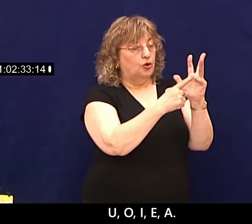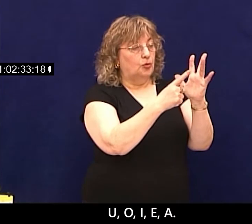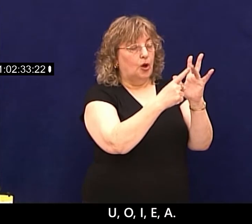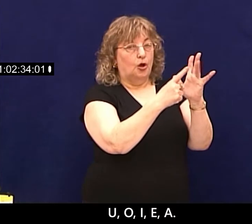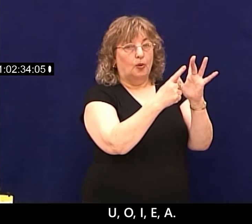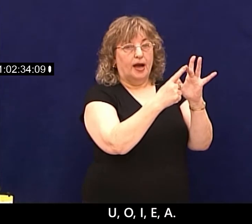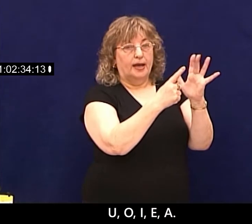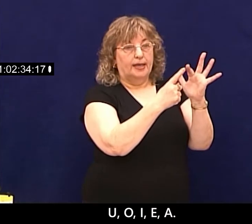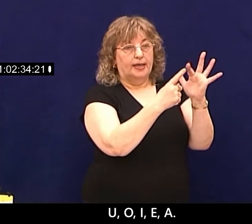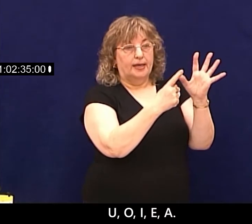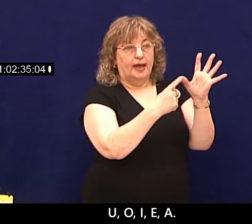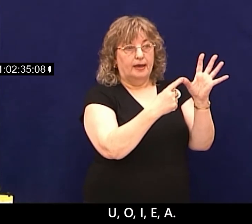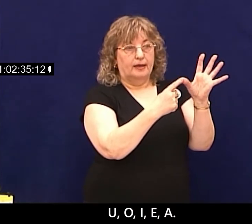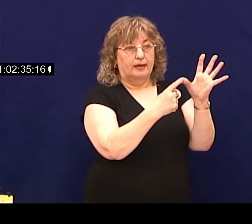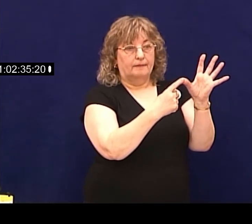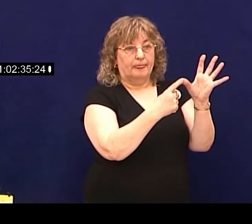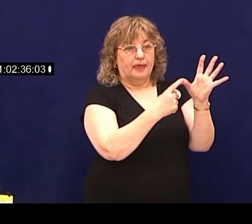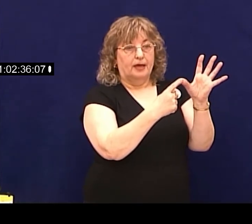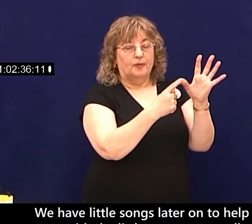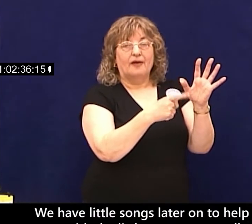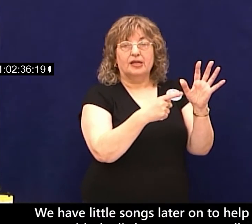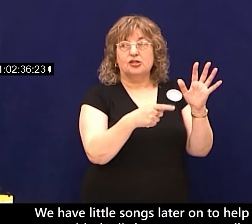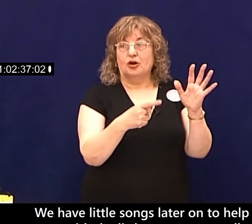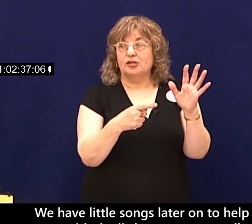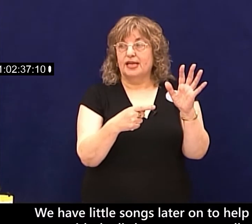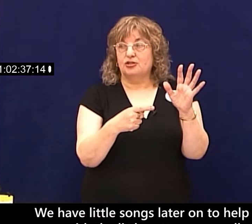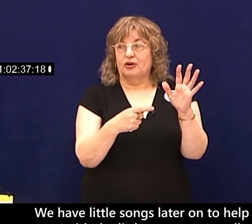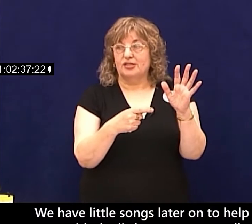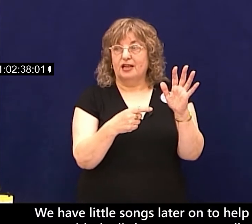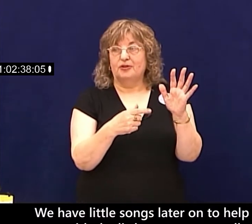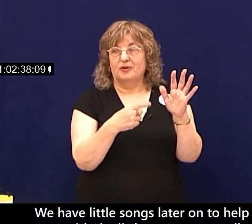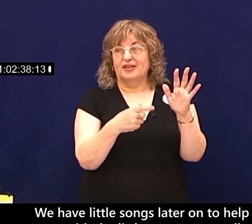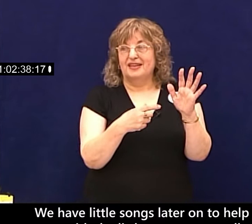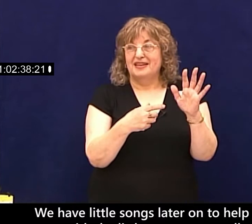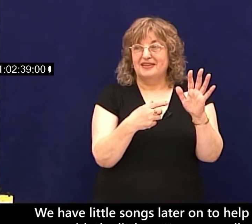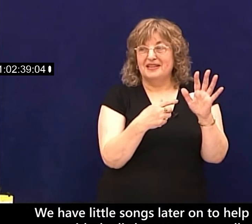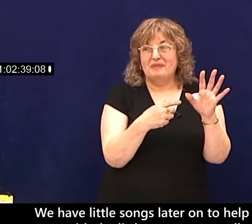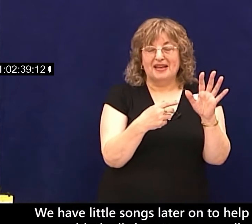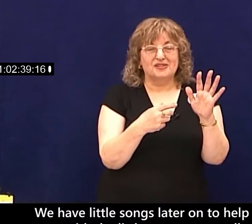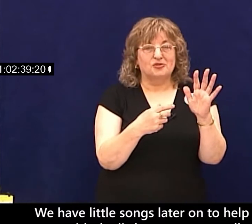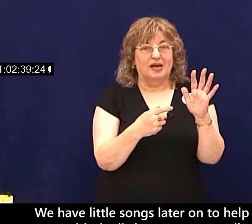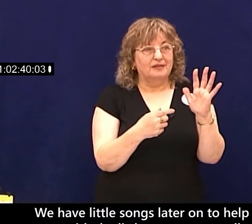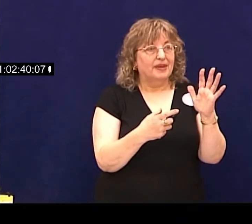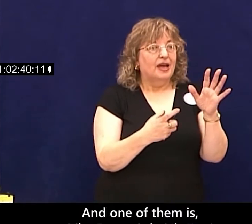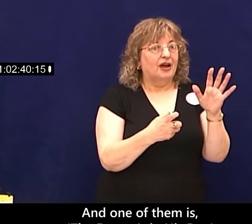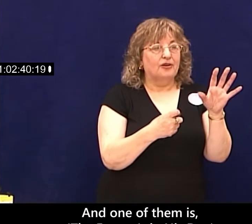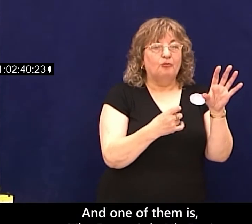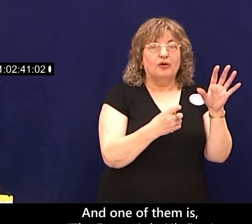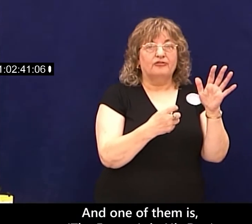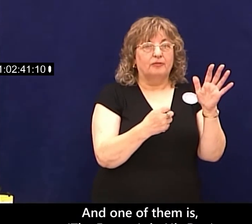U, O, I, E, A. We have little songs later on to help you with the little patterns as well. And one of them